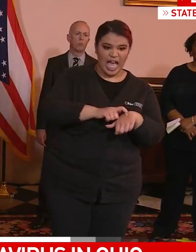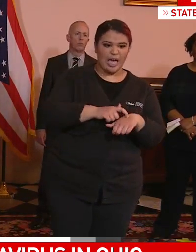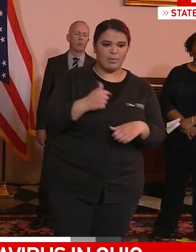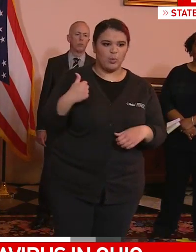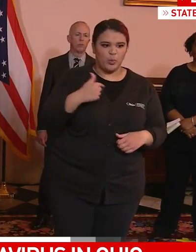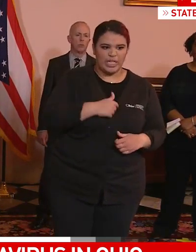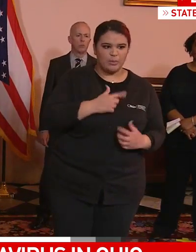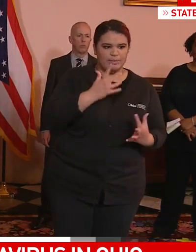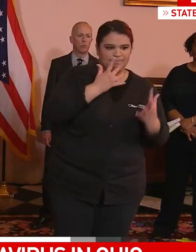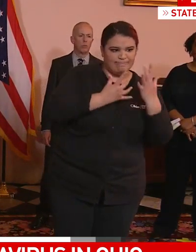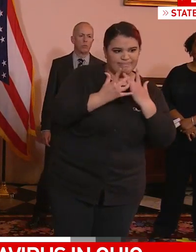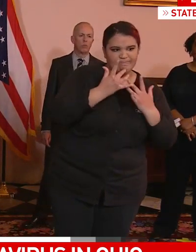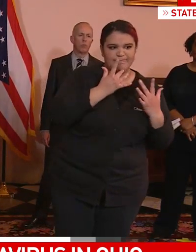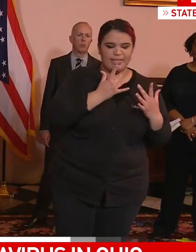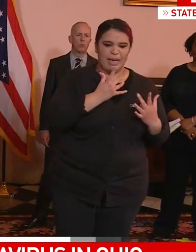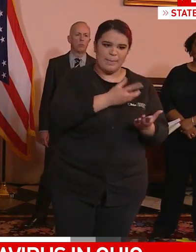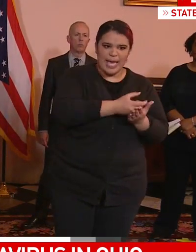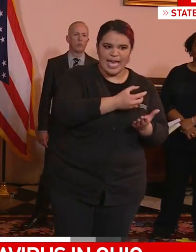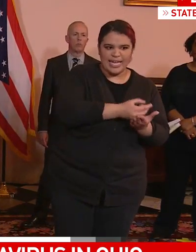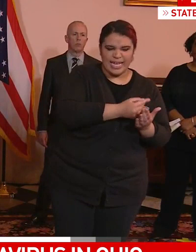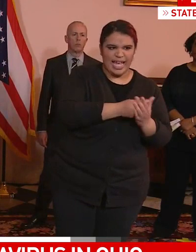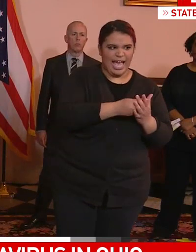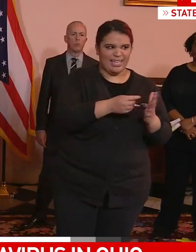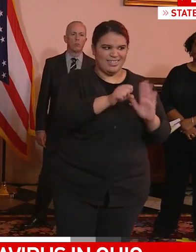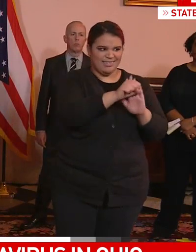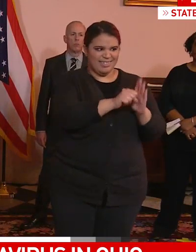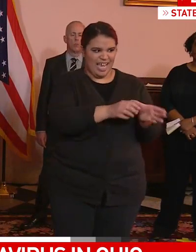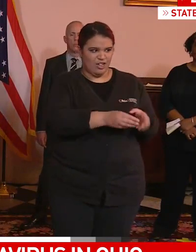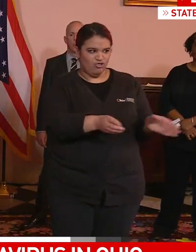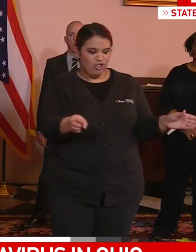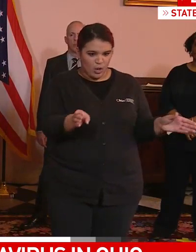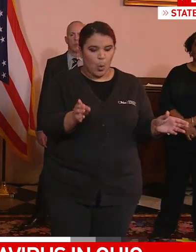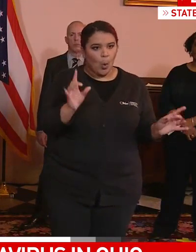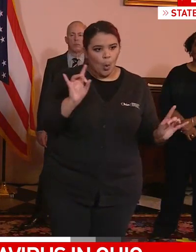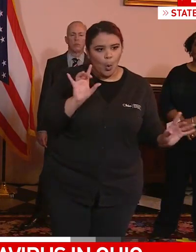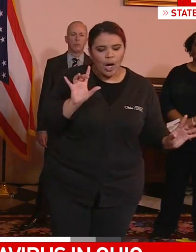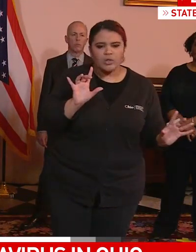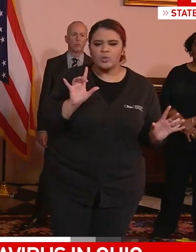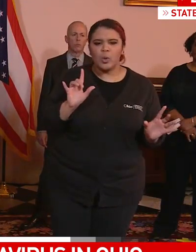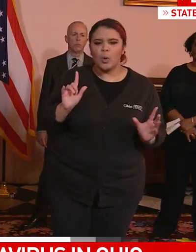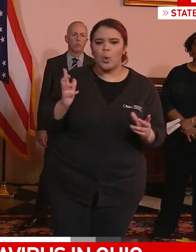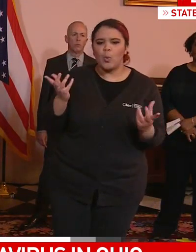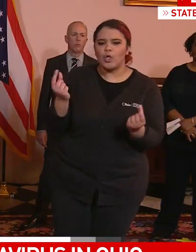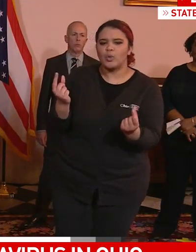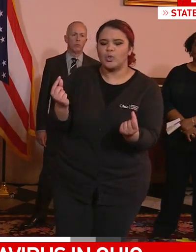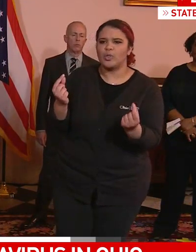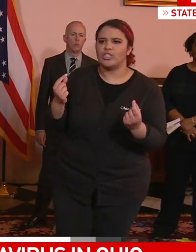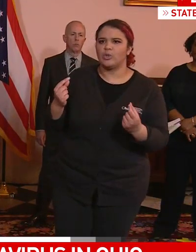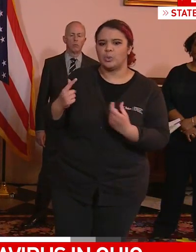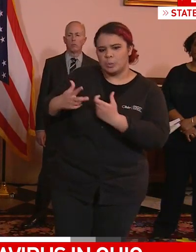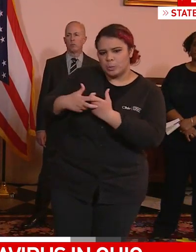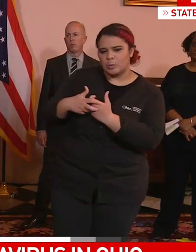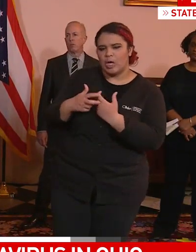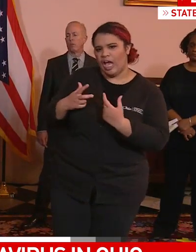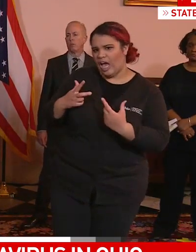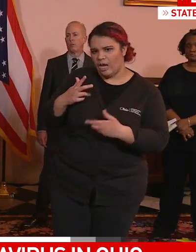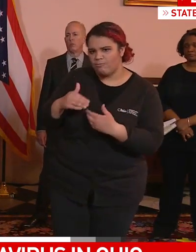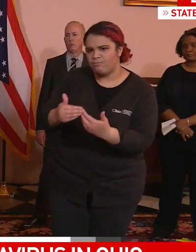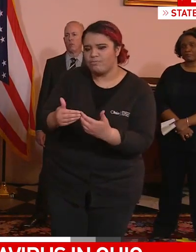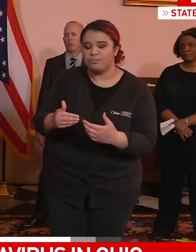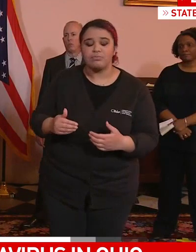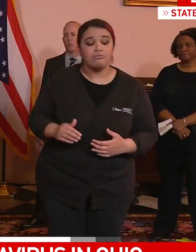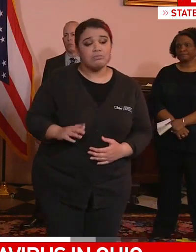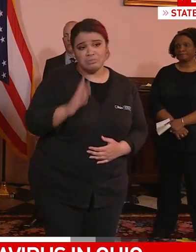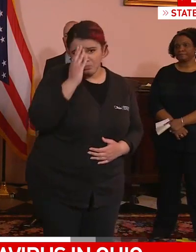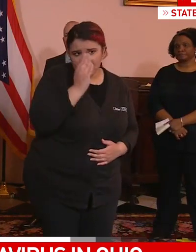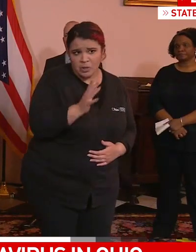now, and what actions might you take specifically regarding that fund to get through this time period? Lieutenant Governor has been working on that, but let me